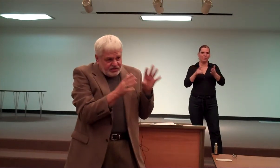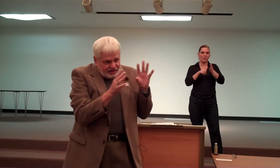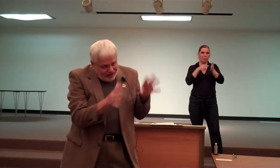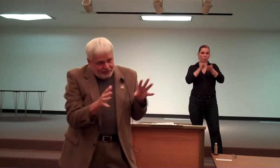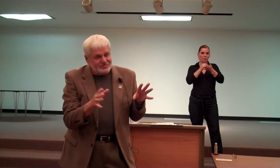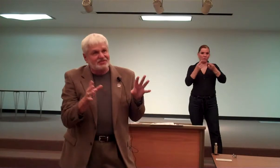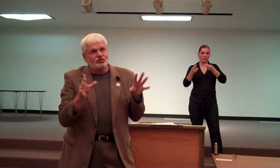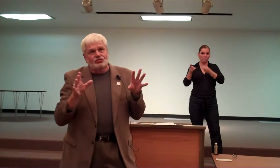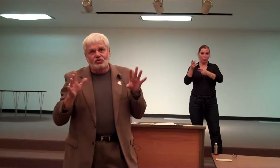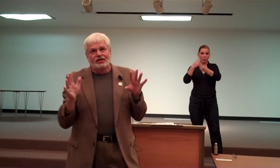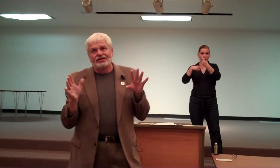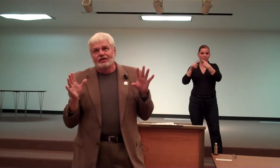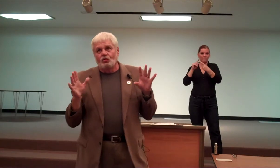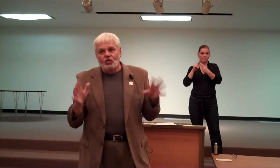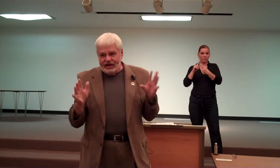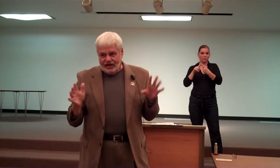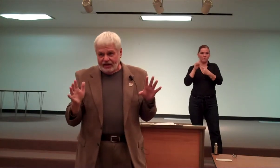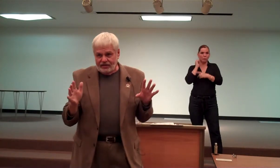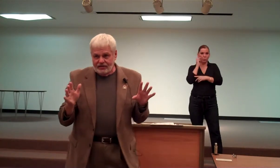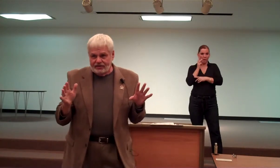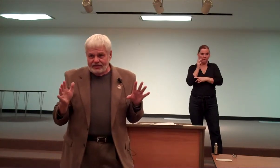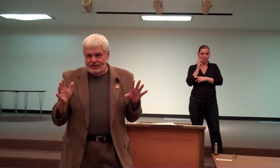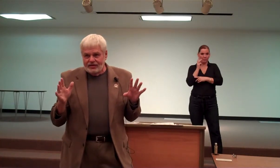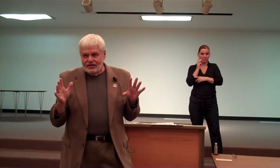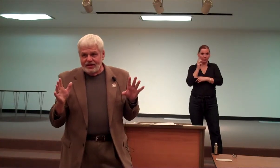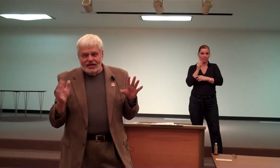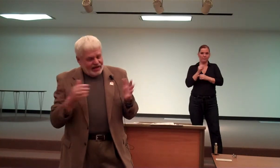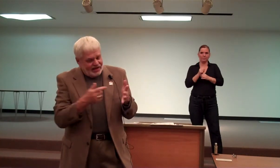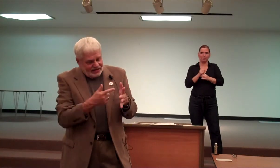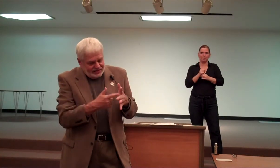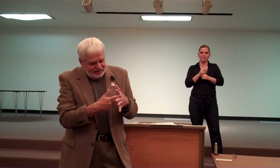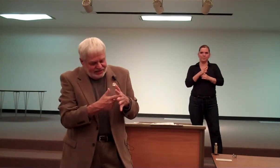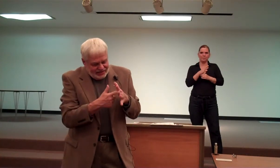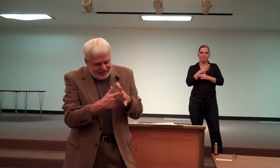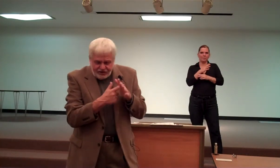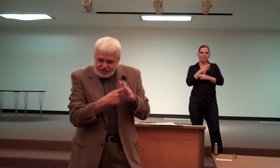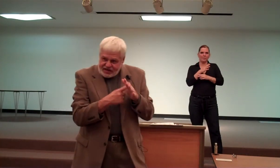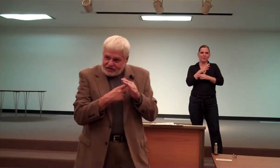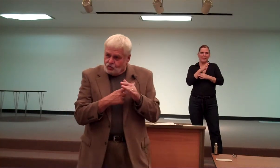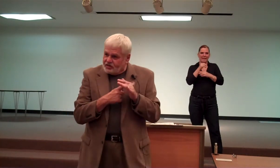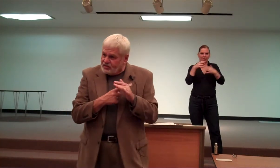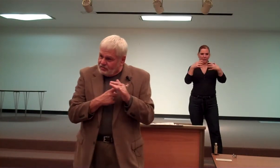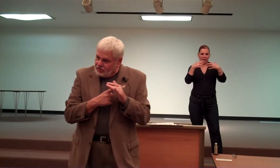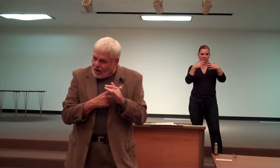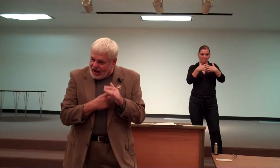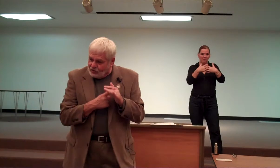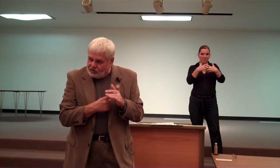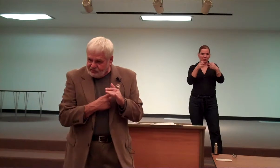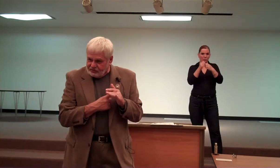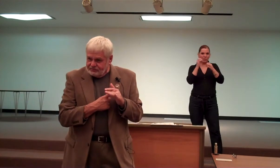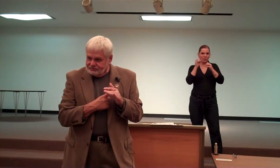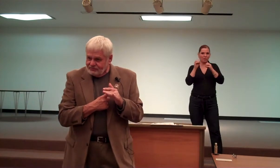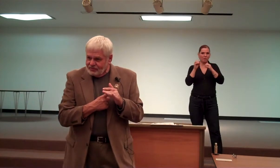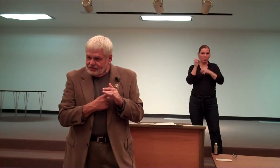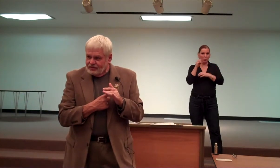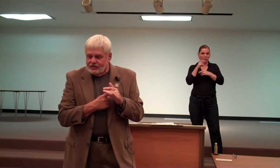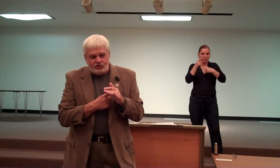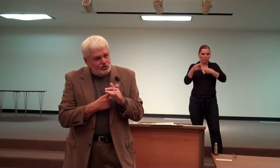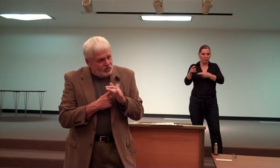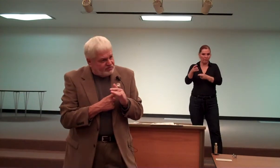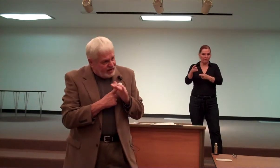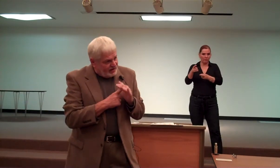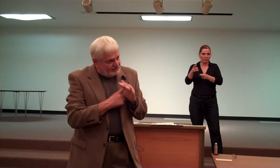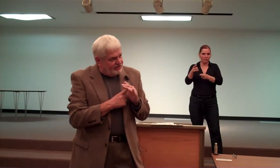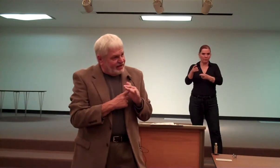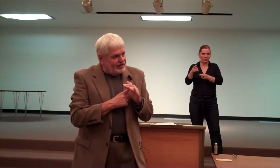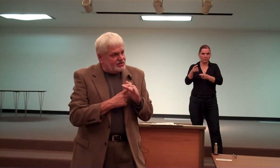that road comes to Wheeling, and it intersects with the Ohio River,